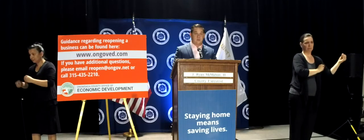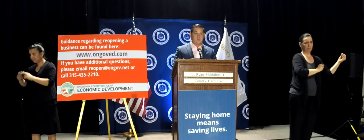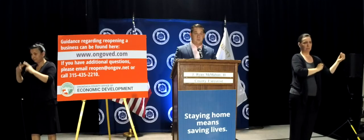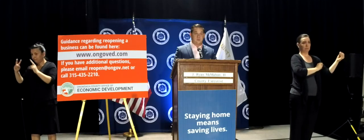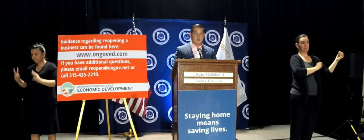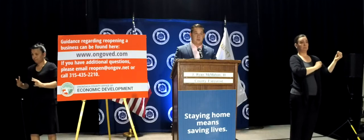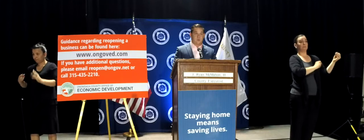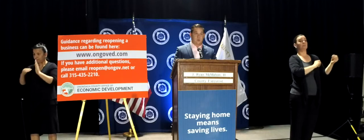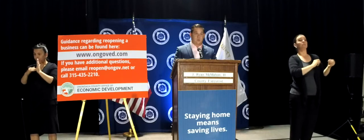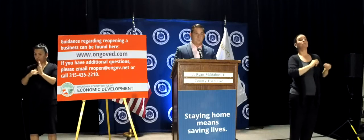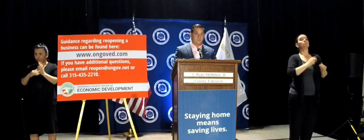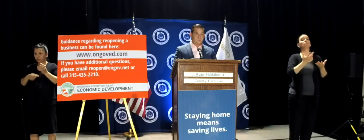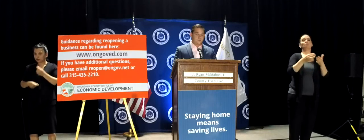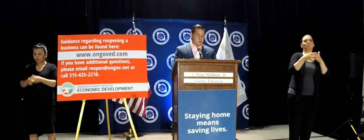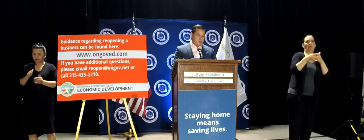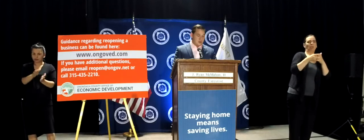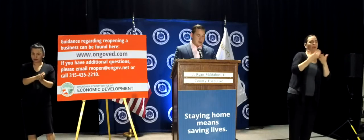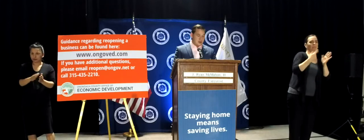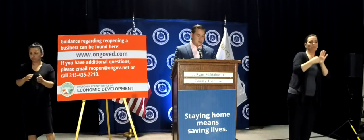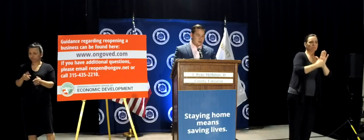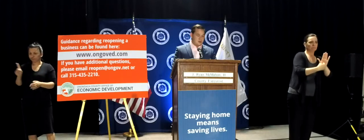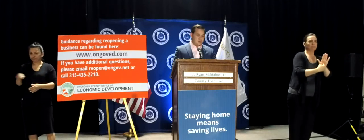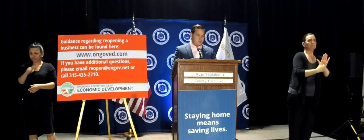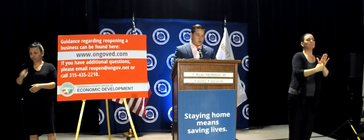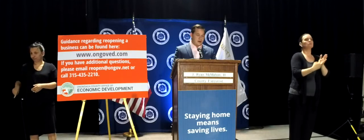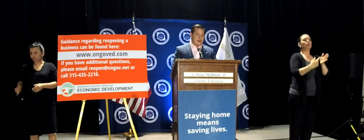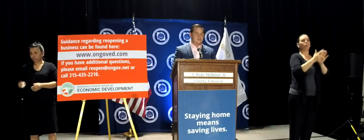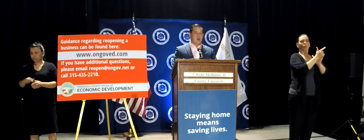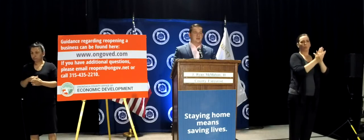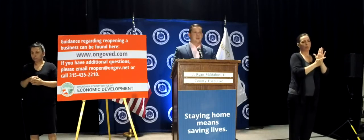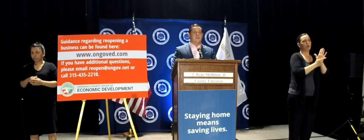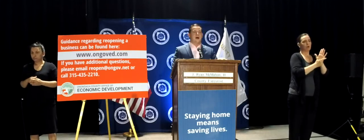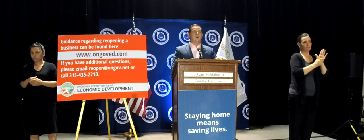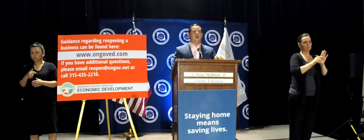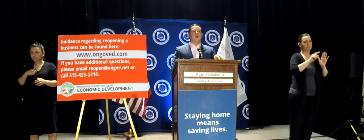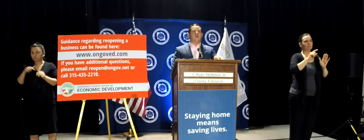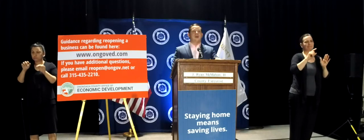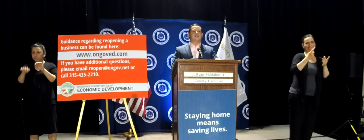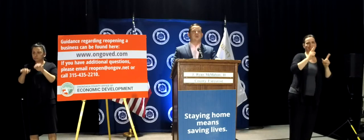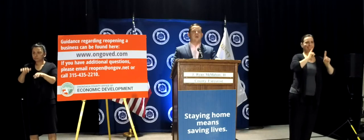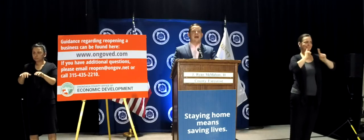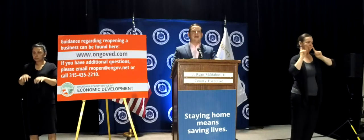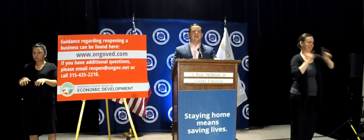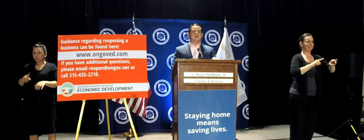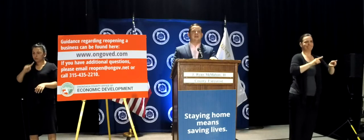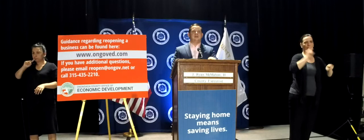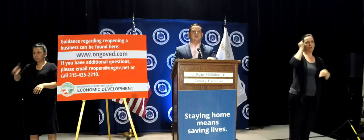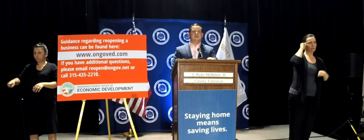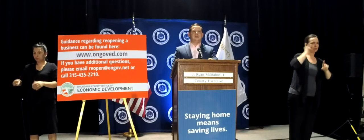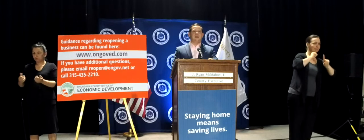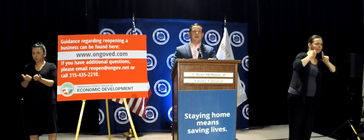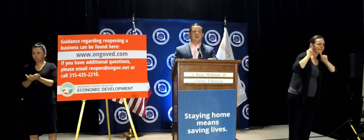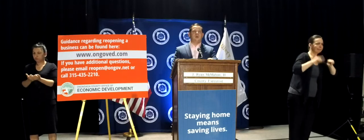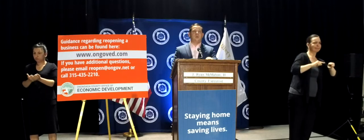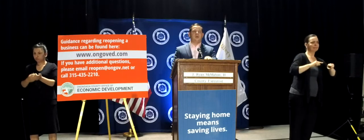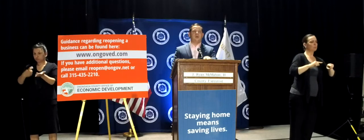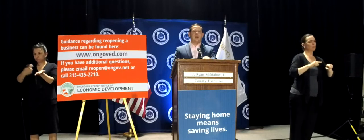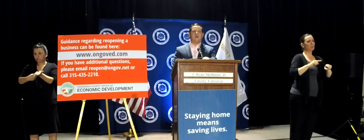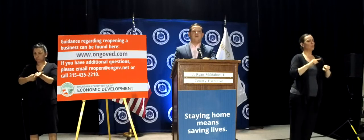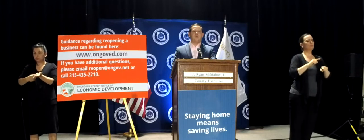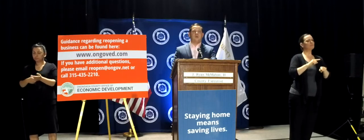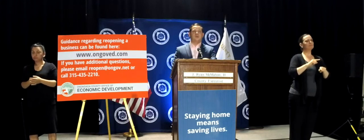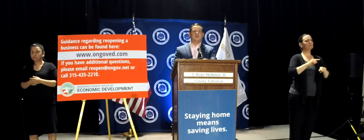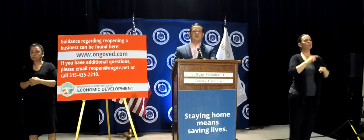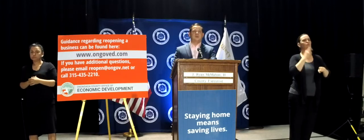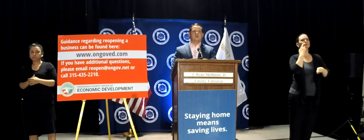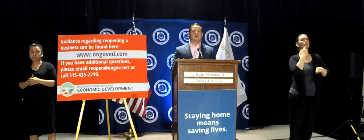guidance out through executive order, and we are not talking about restaurant seating where you